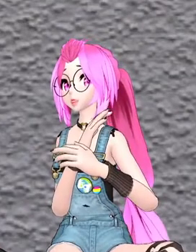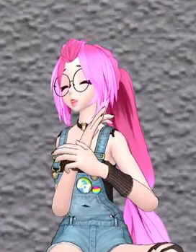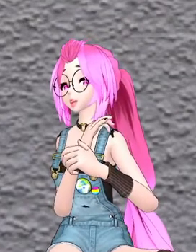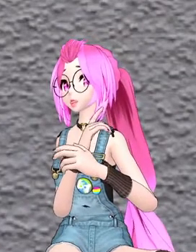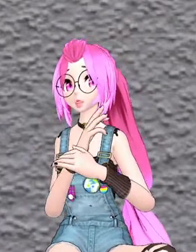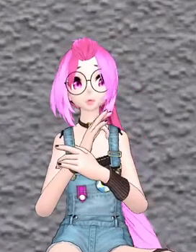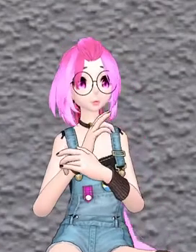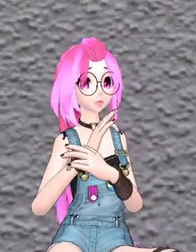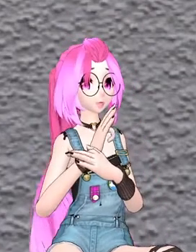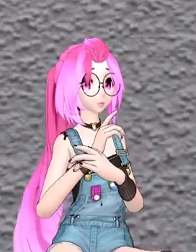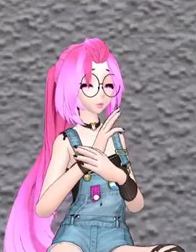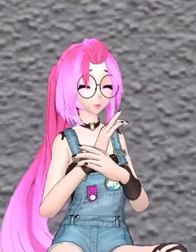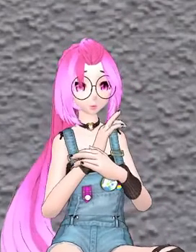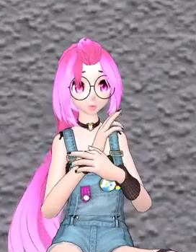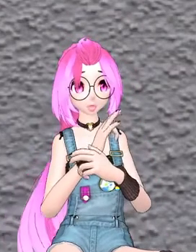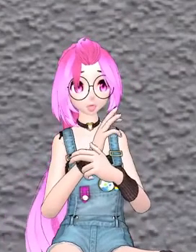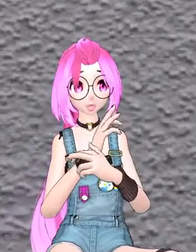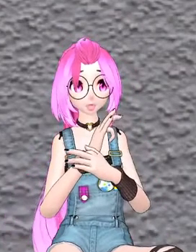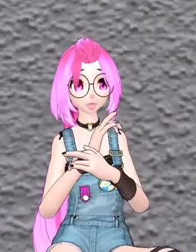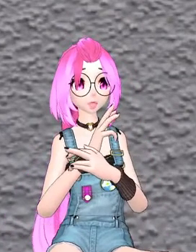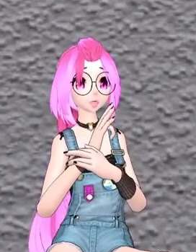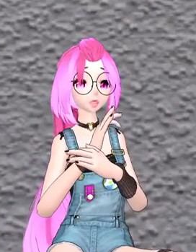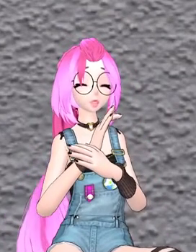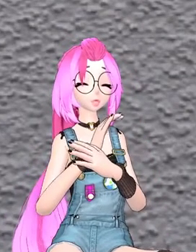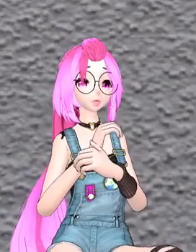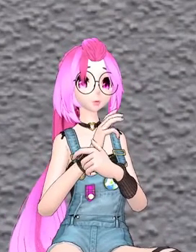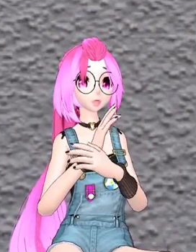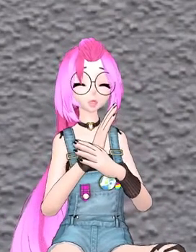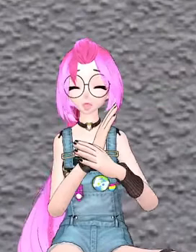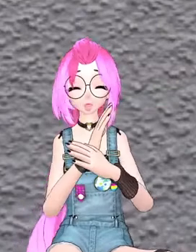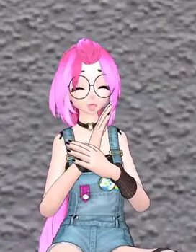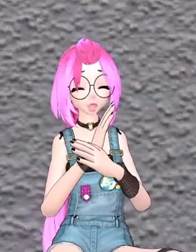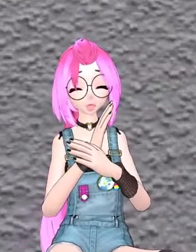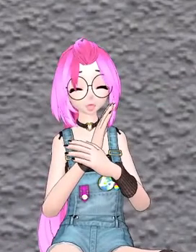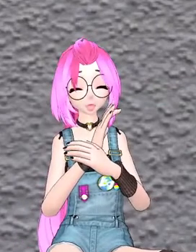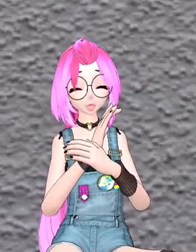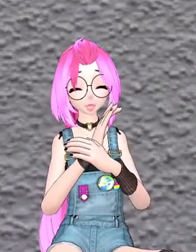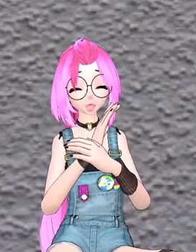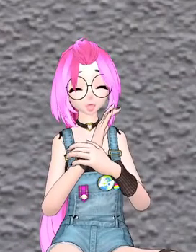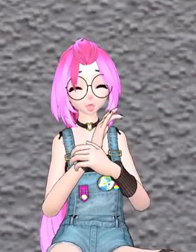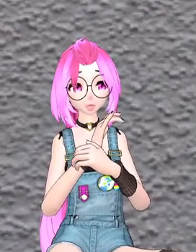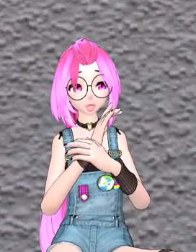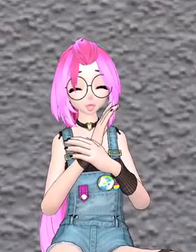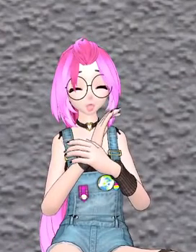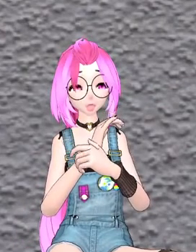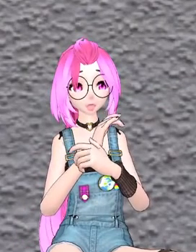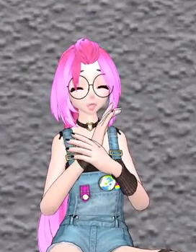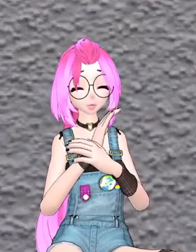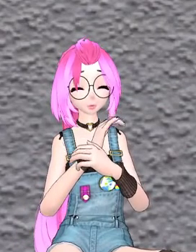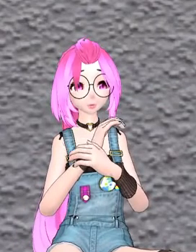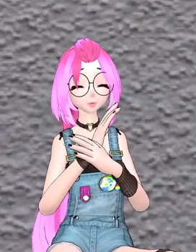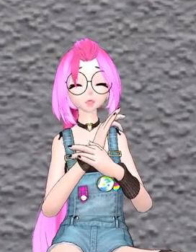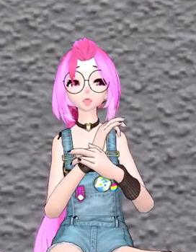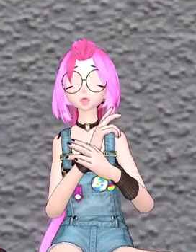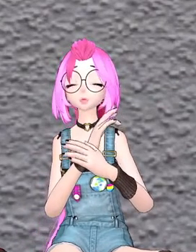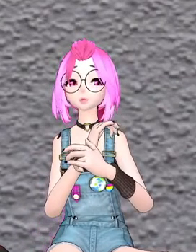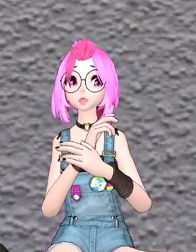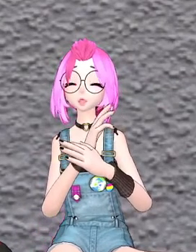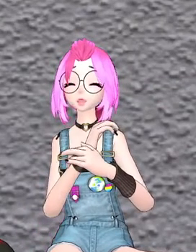Wiggle, wiggle, wiggle. Yep. If you have index, each finger is individual. If you don't have index, it's kind of open to relaxed like that. Wiggle,